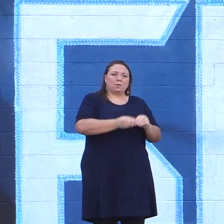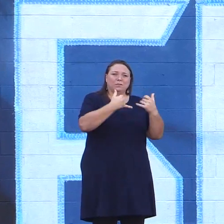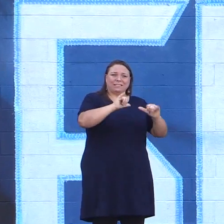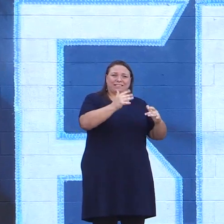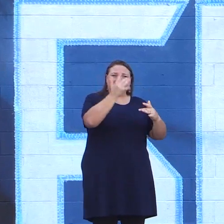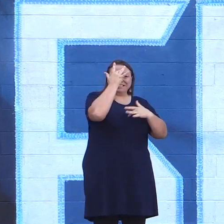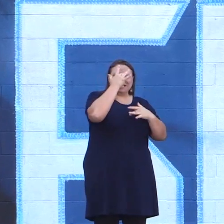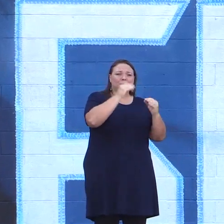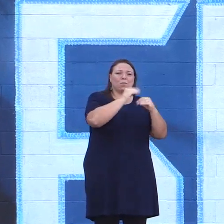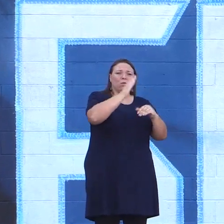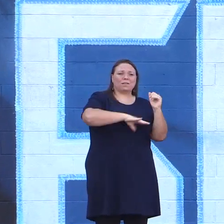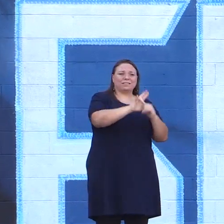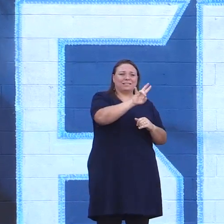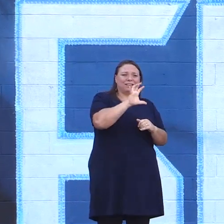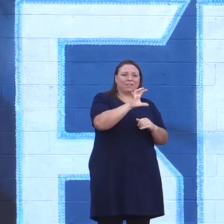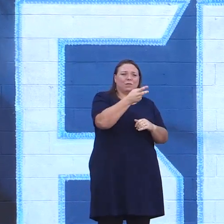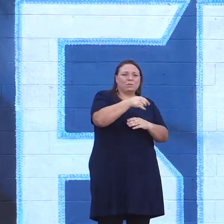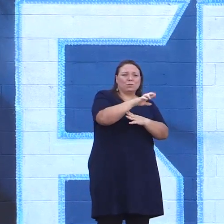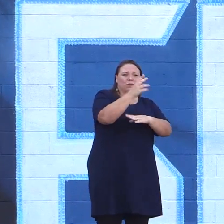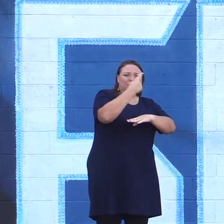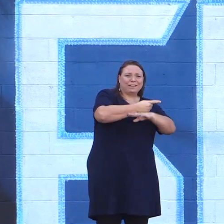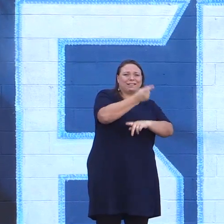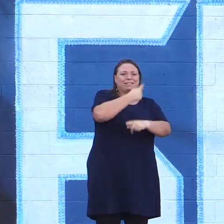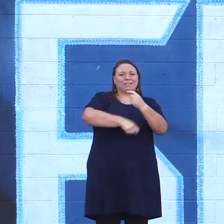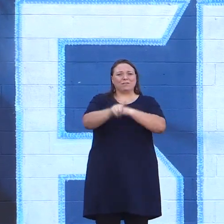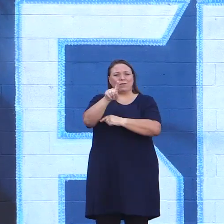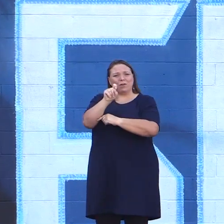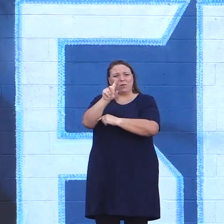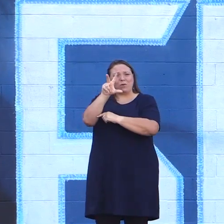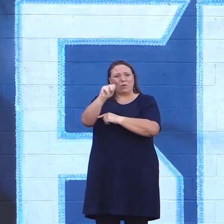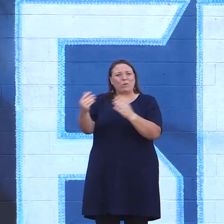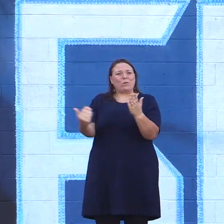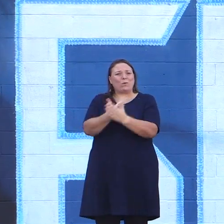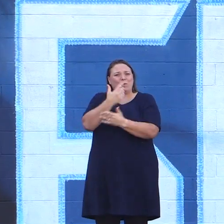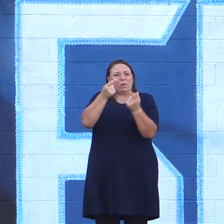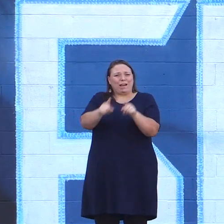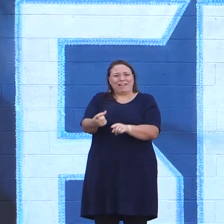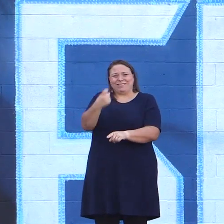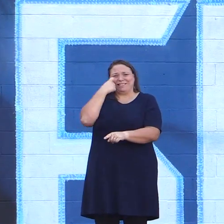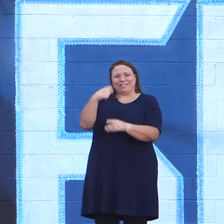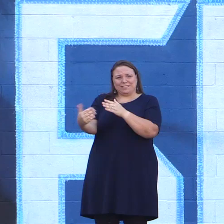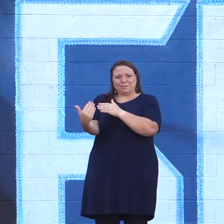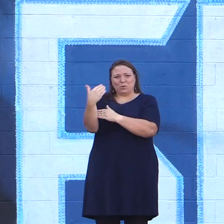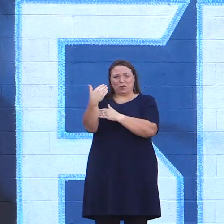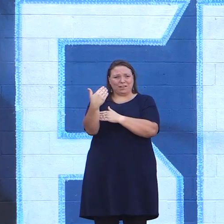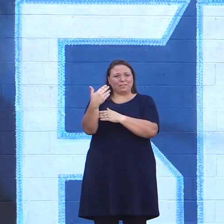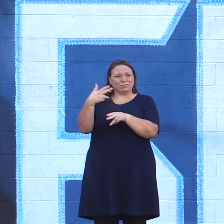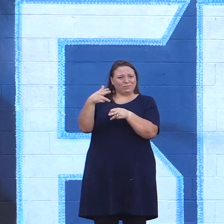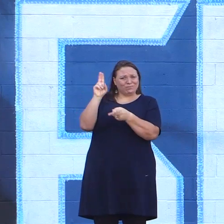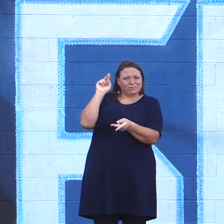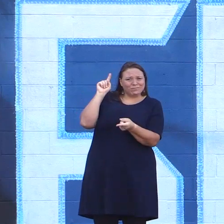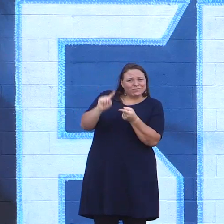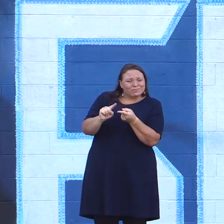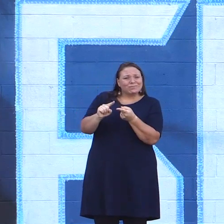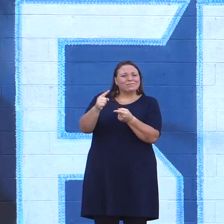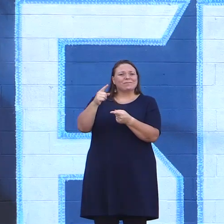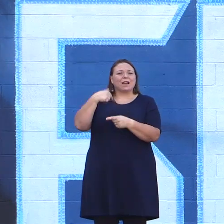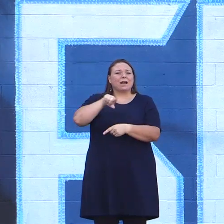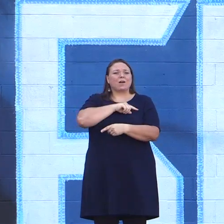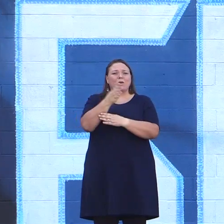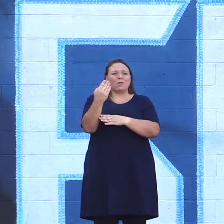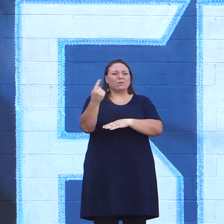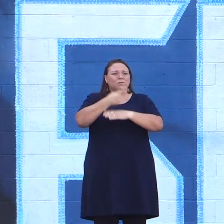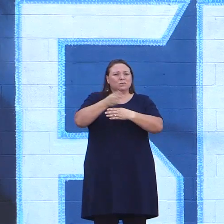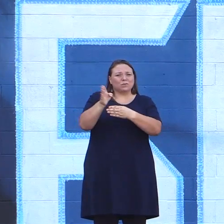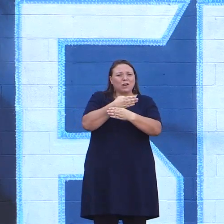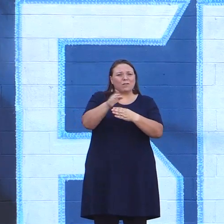700 cases a day instead of the 130 new cases that we see this morning today, and our 14-day average